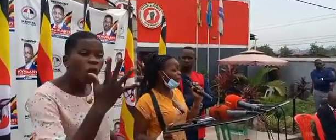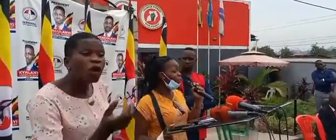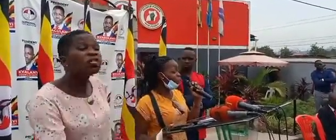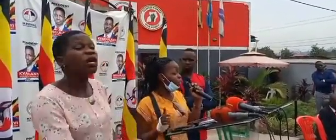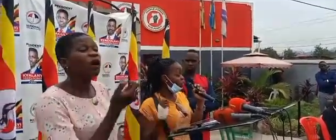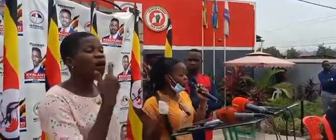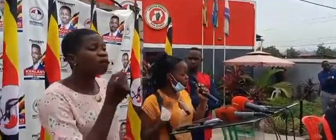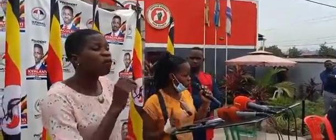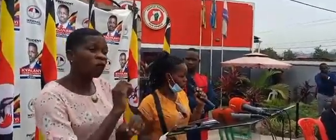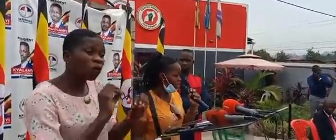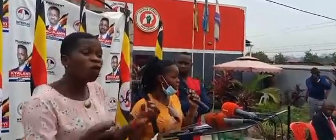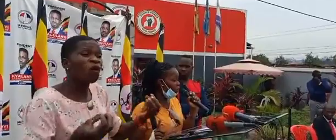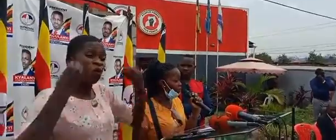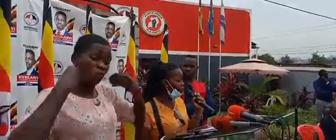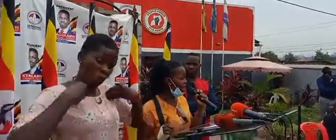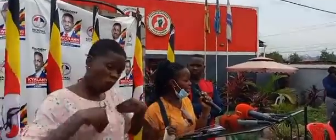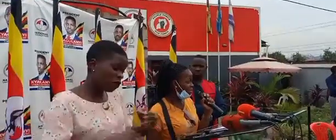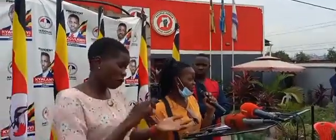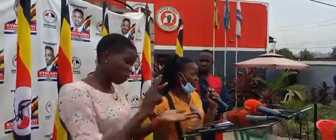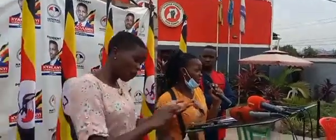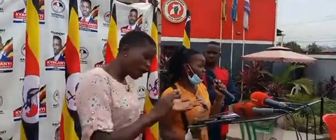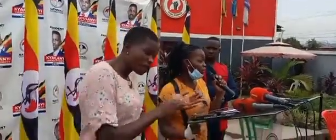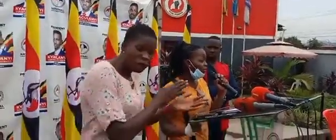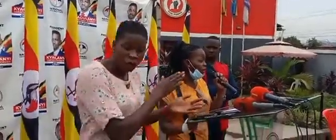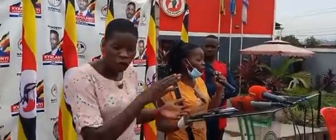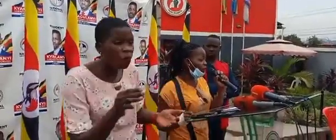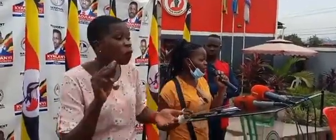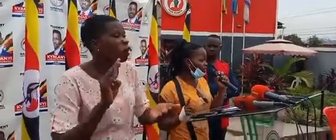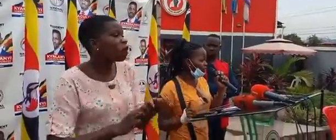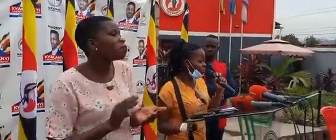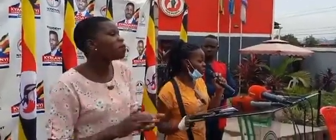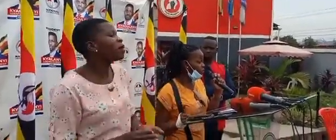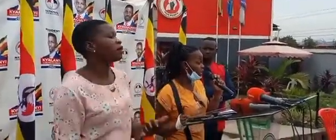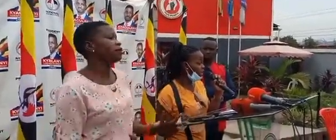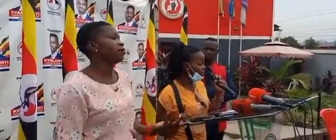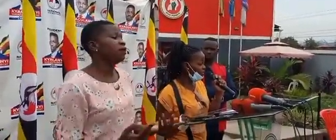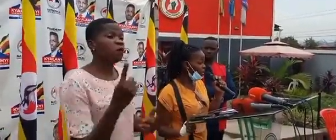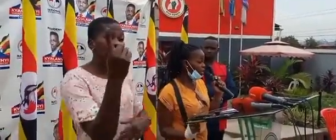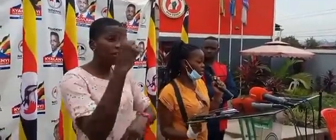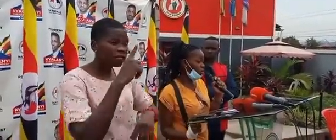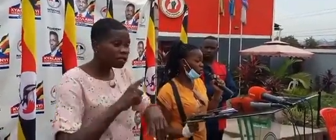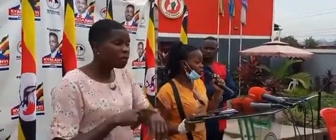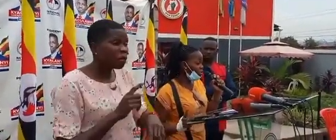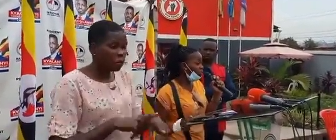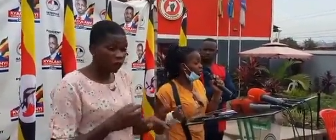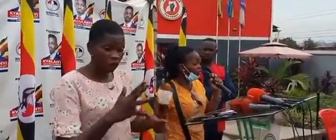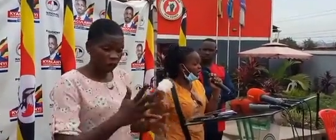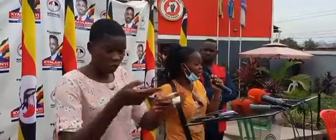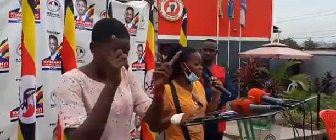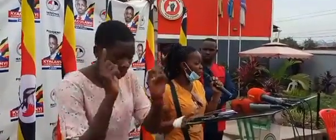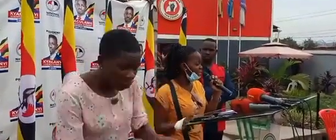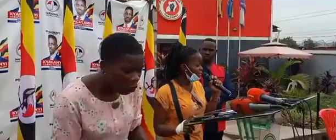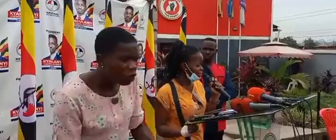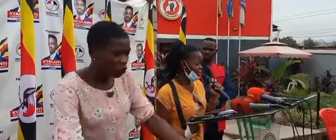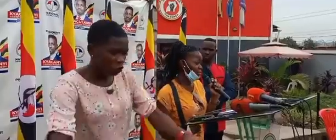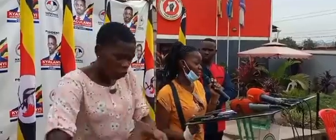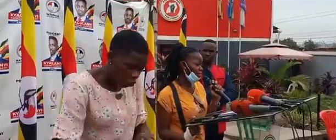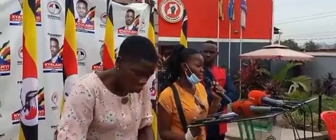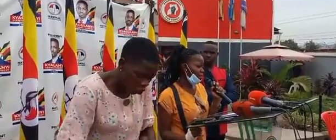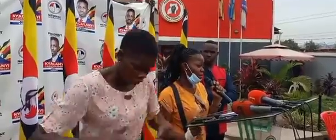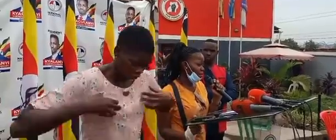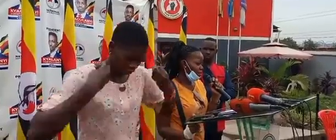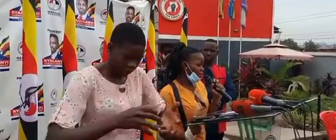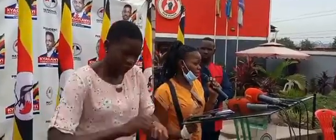teri mazzi obeera mu lugoye olu mande ku mande lwofunye ku mazzi olwolumu wegazze n'oyoza n'olwambala nga lubisi